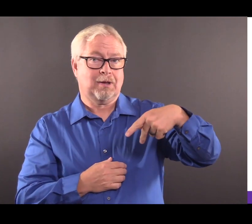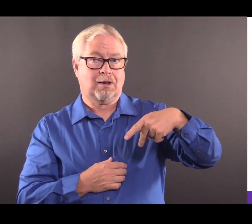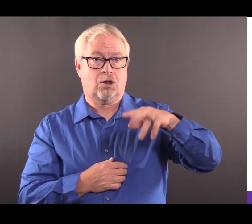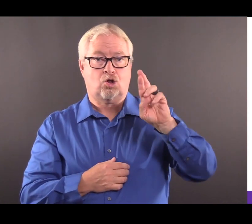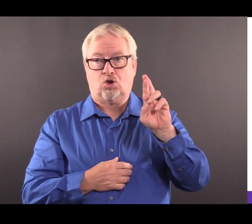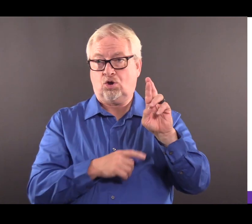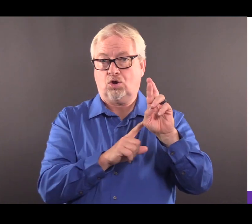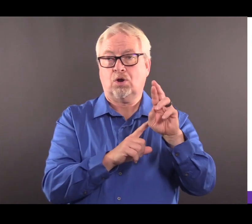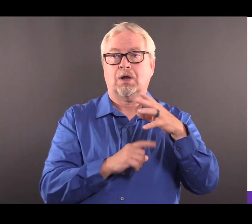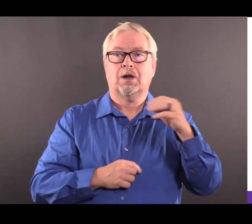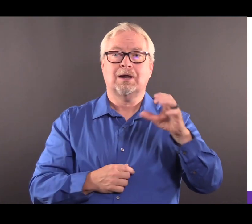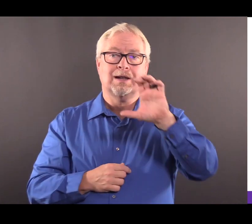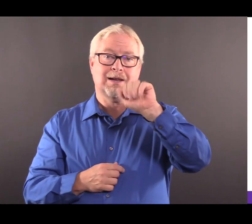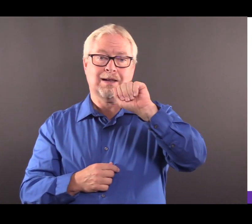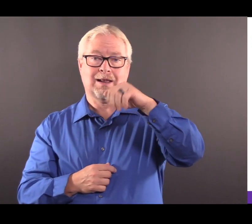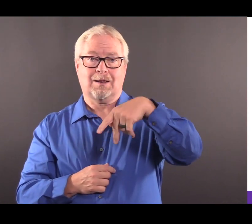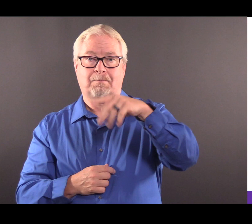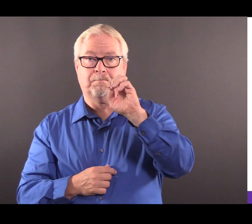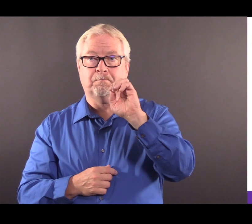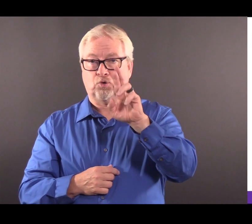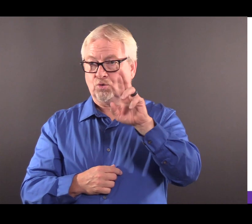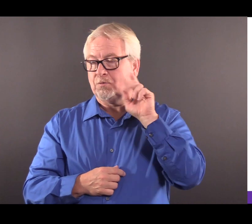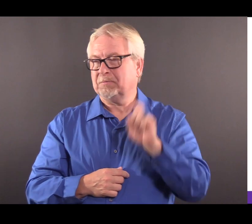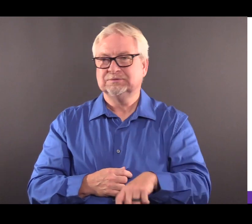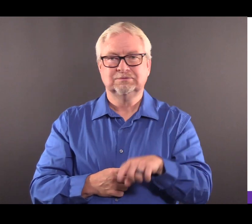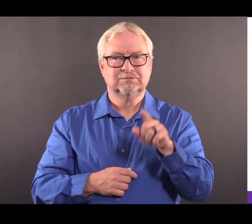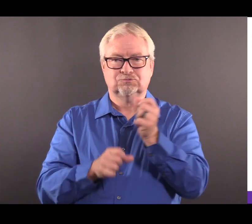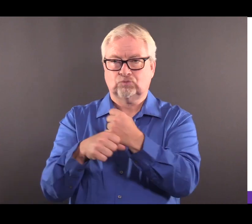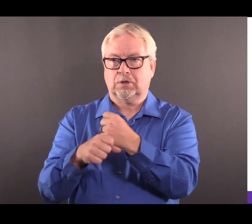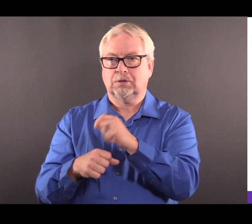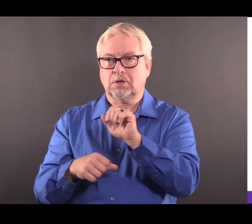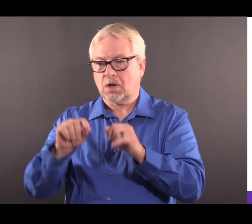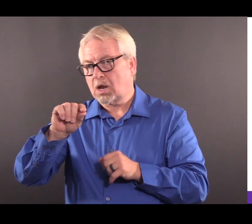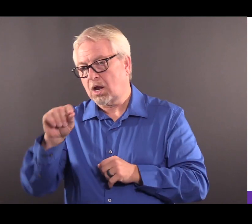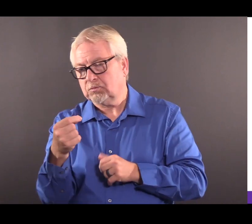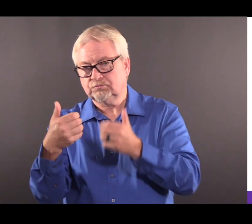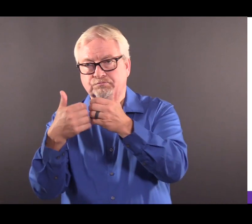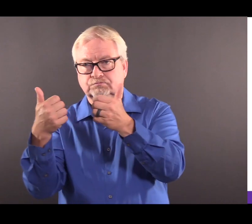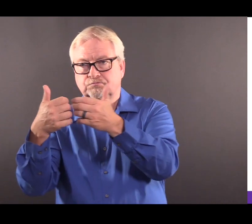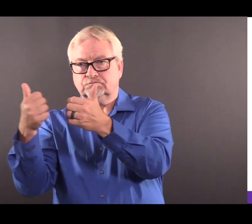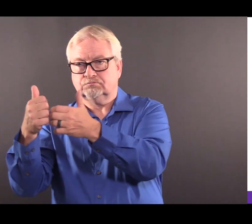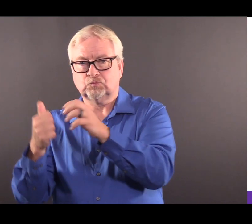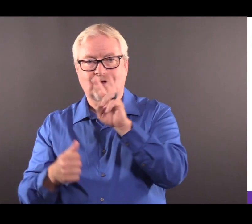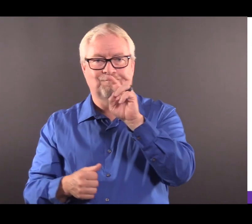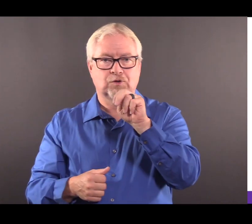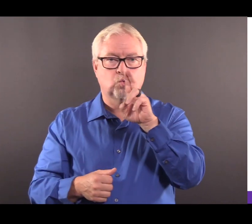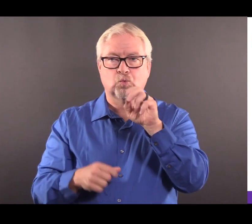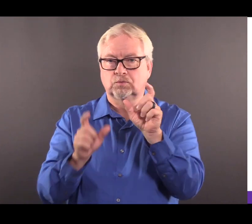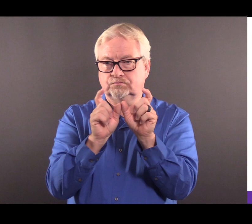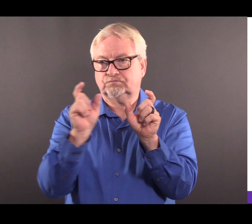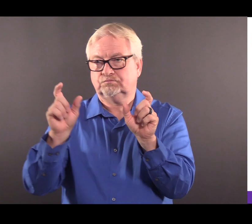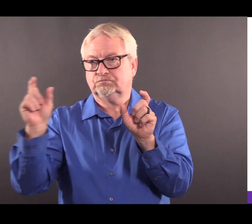Additionally, APR and the CAPER reports must be generated by a comma-separated value